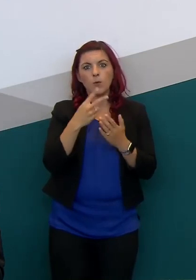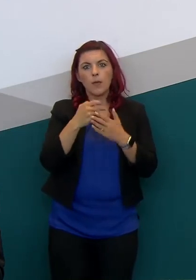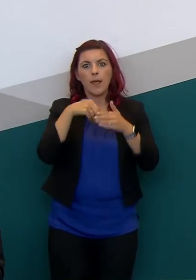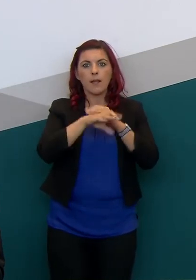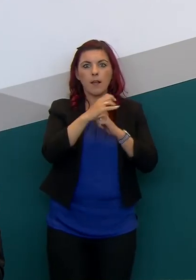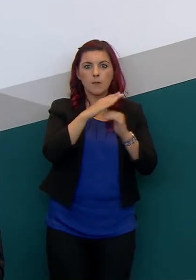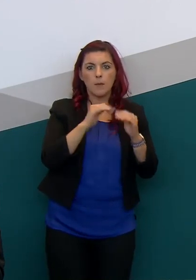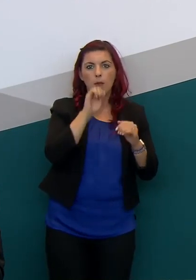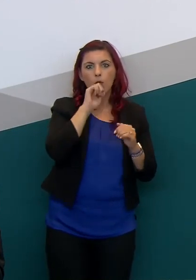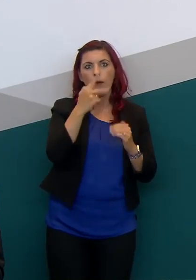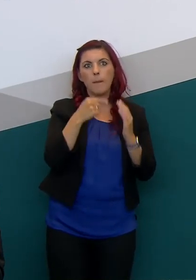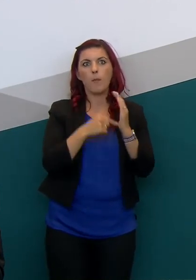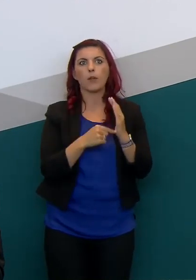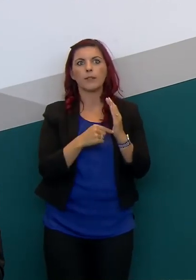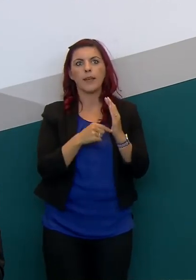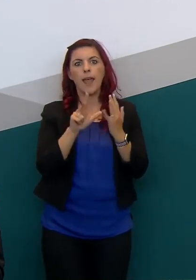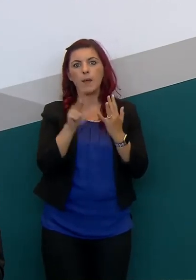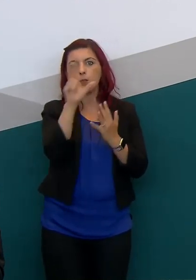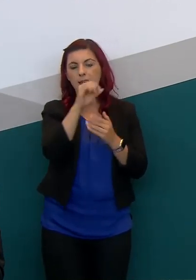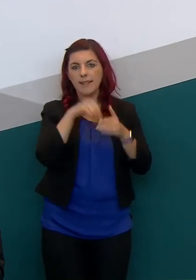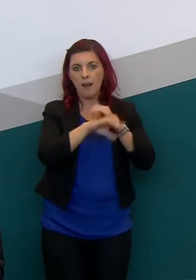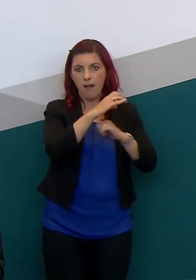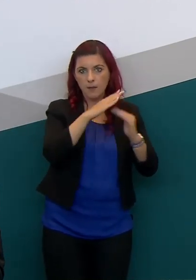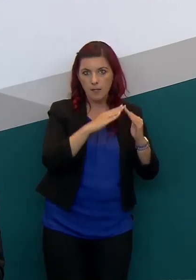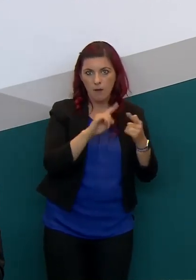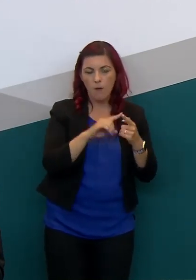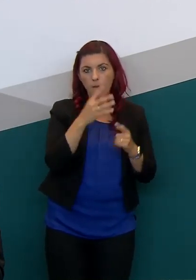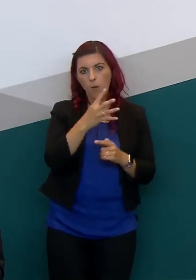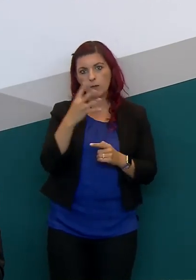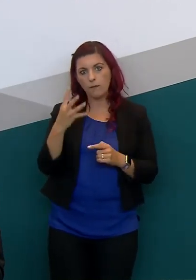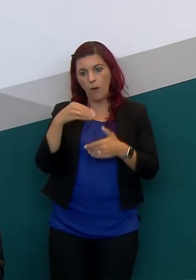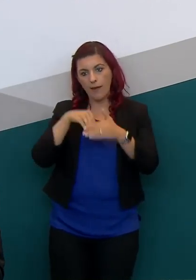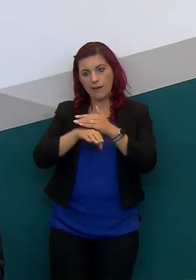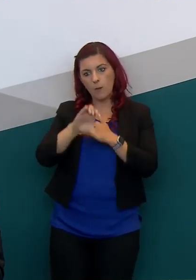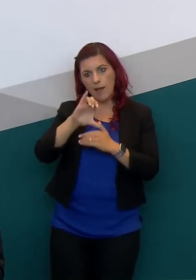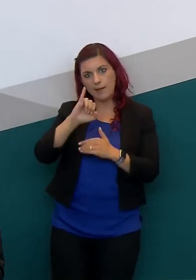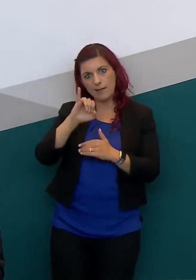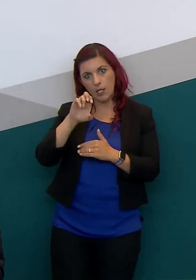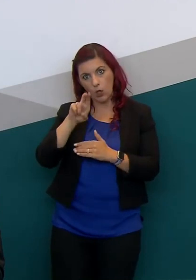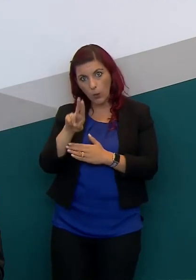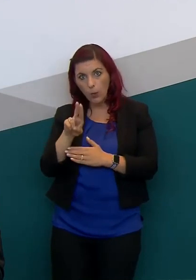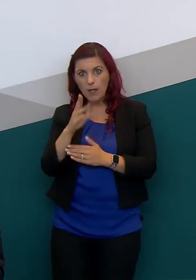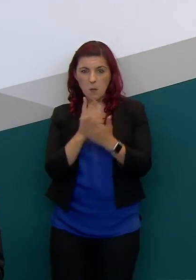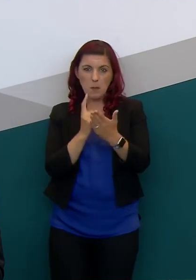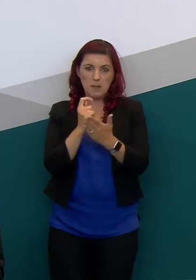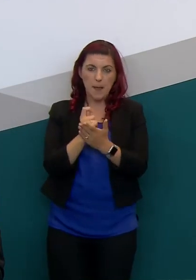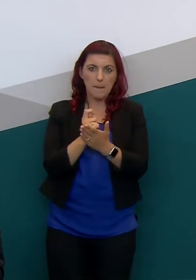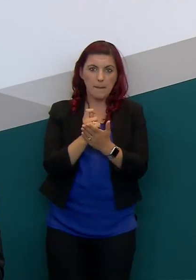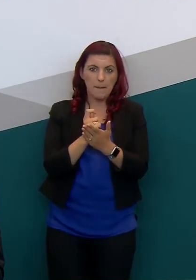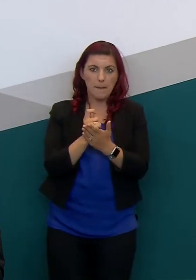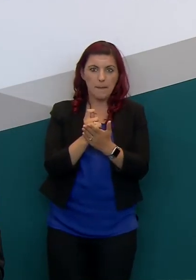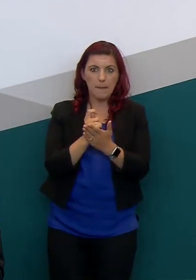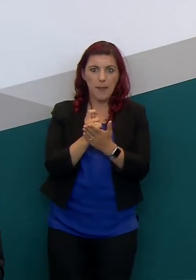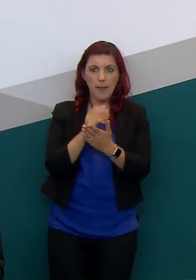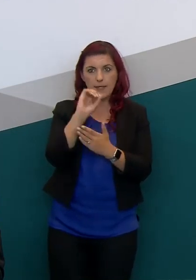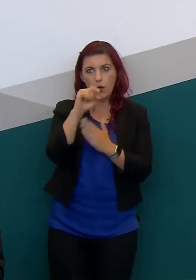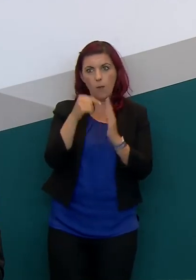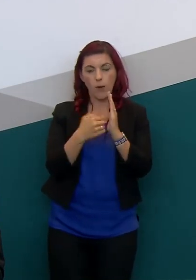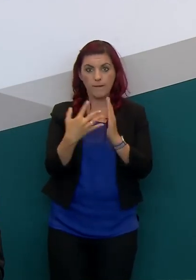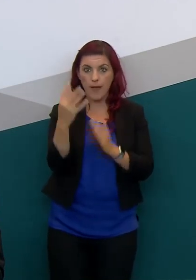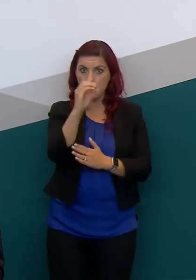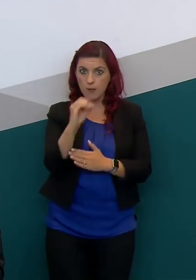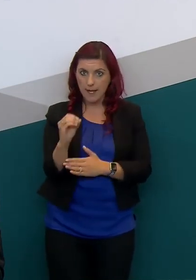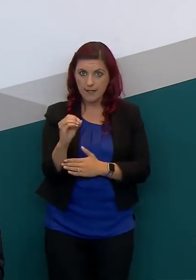of 3.8%. 44 have been admitted at some point to intensive care, giving an intensive care admission rate of